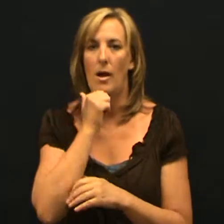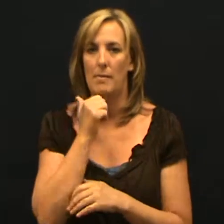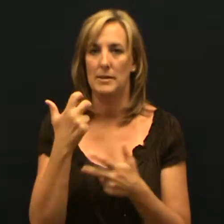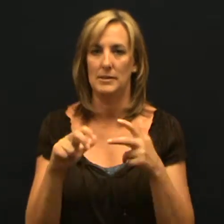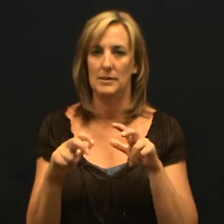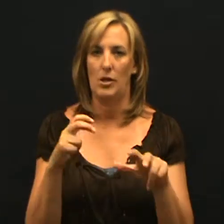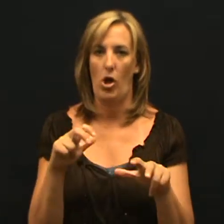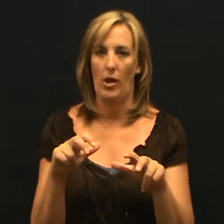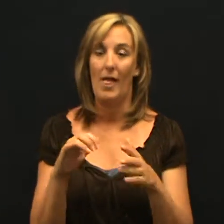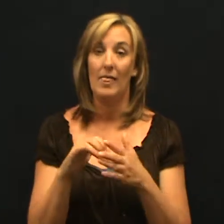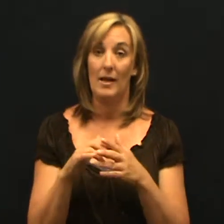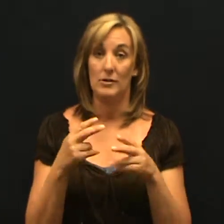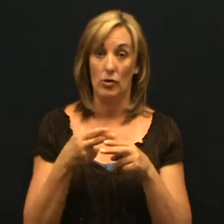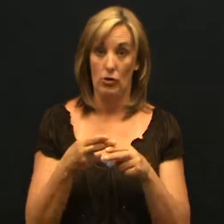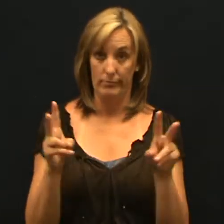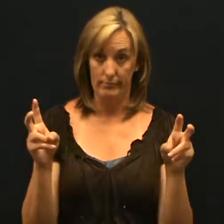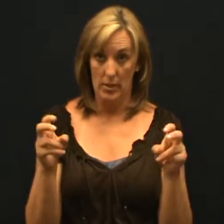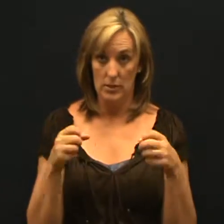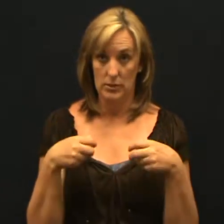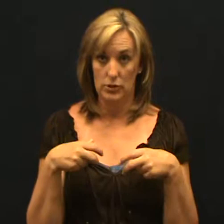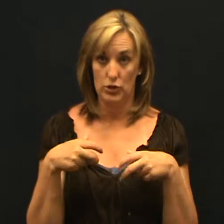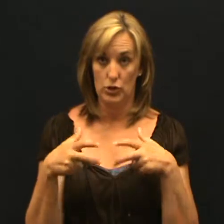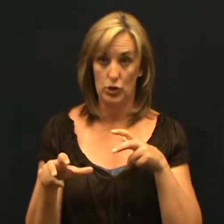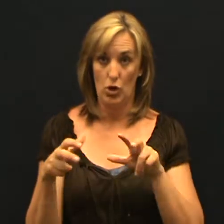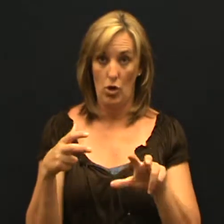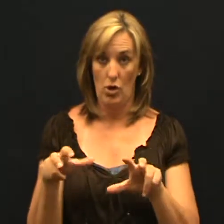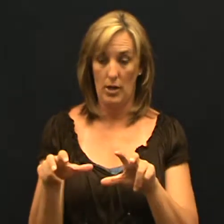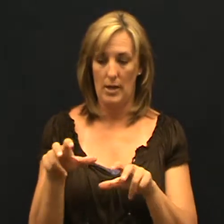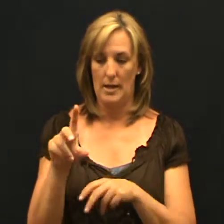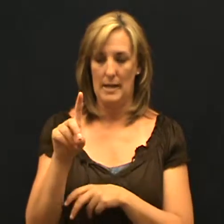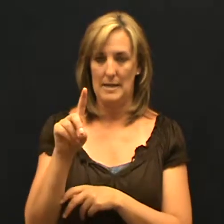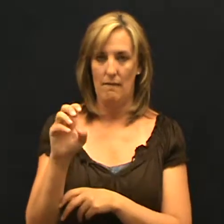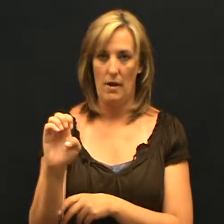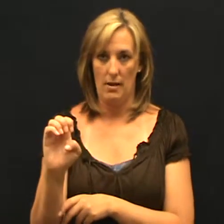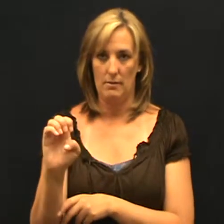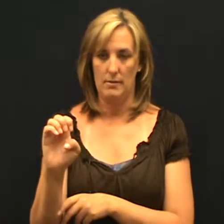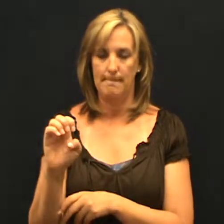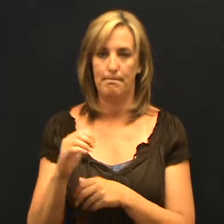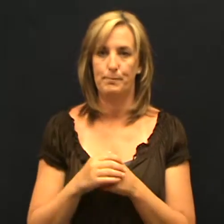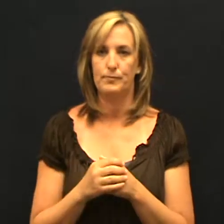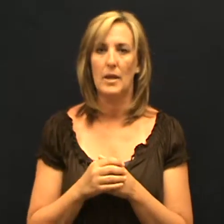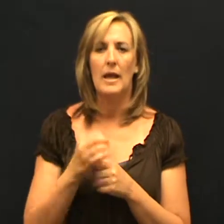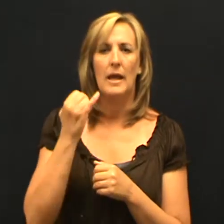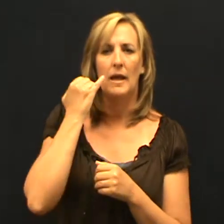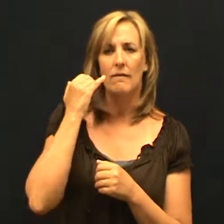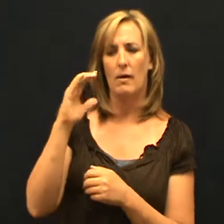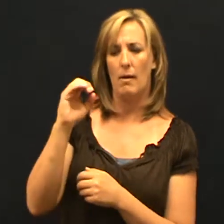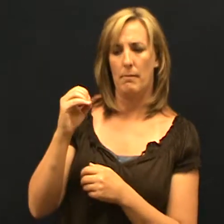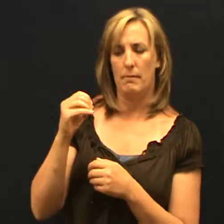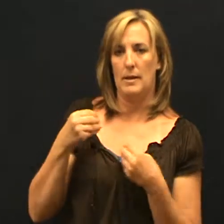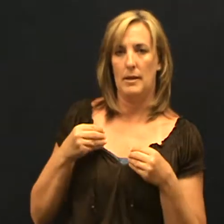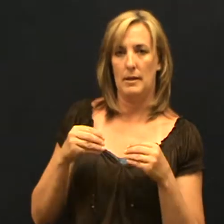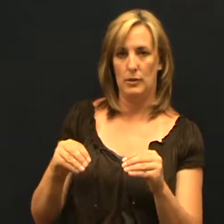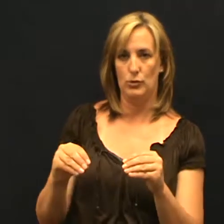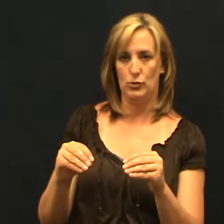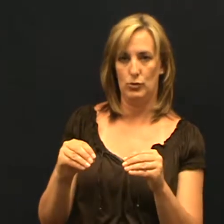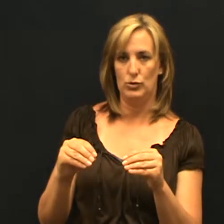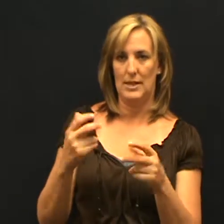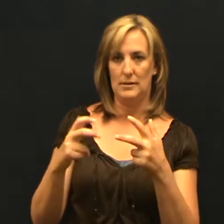a stock dividend. So when a company issues a stock dividend, they issue a